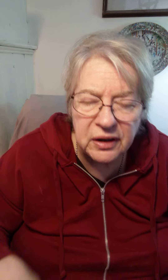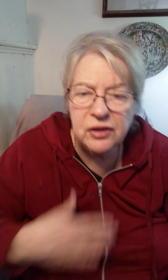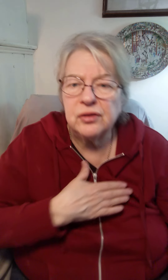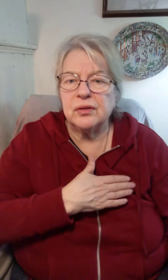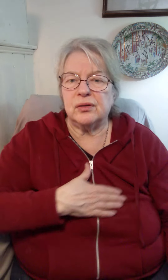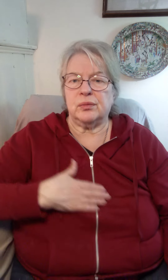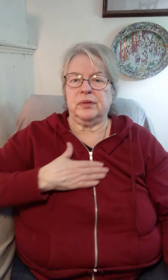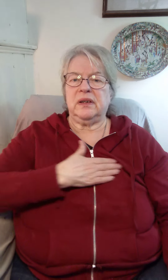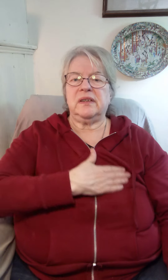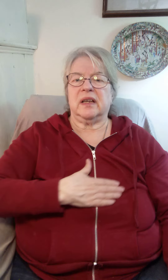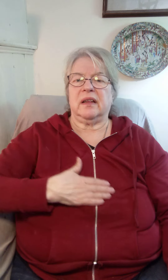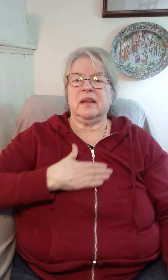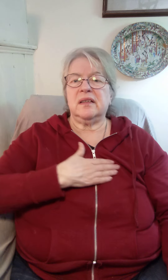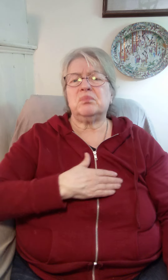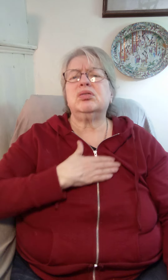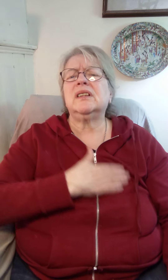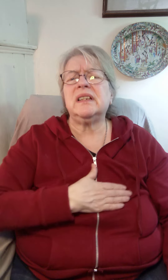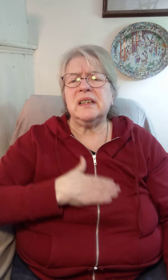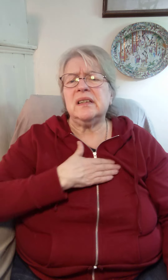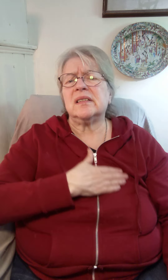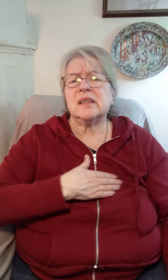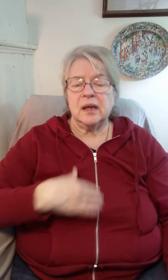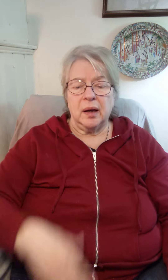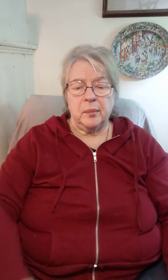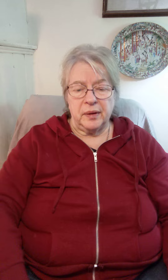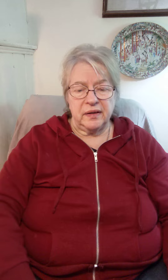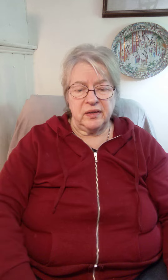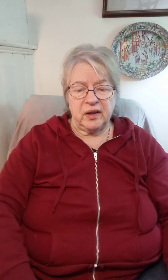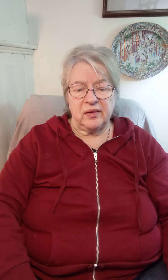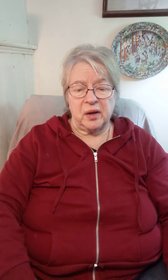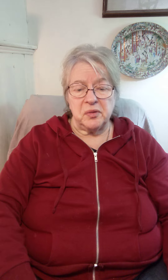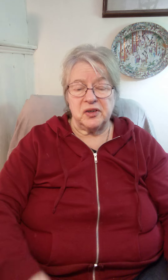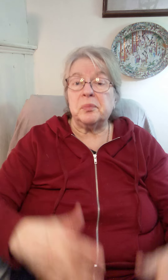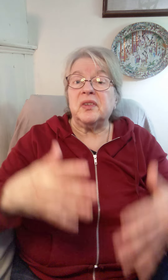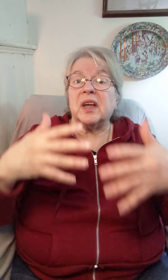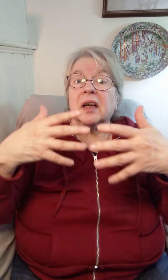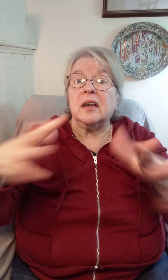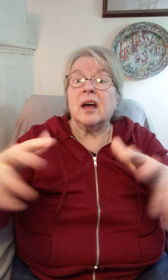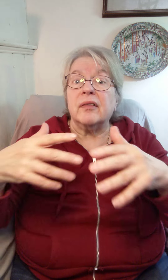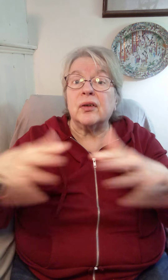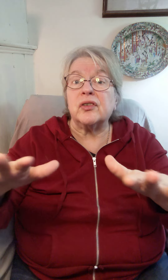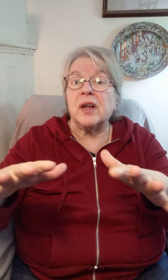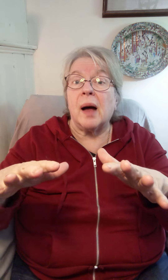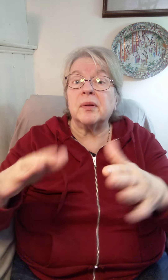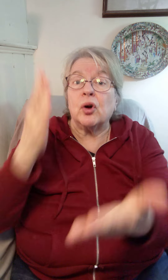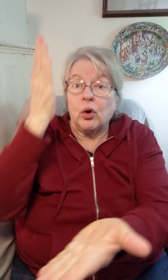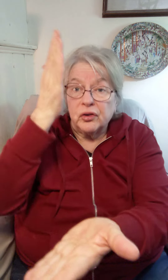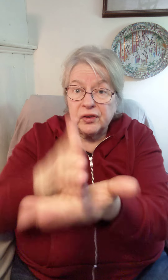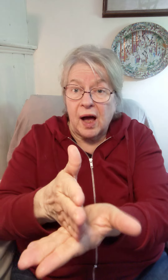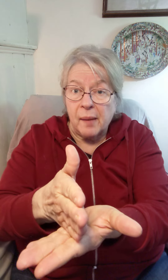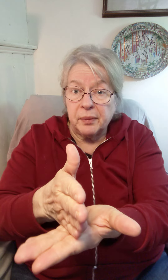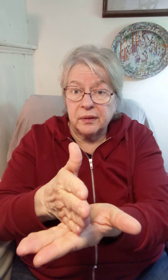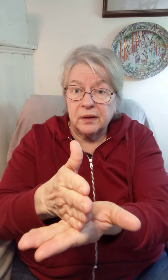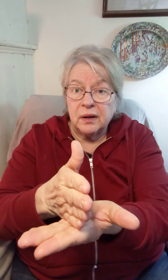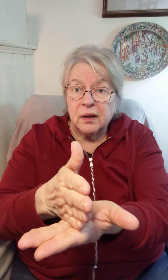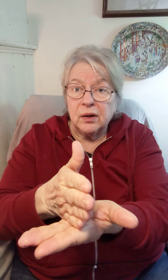Please, you can do please like this, please. But in this case, I would just be saying enough or stop,